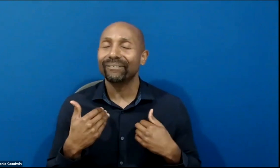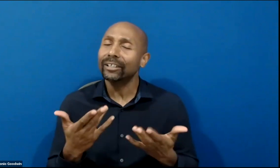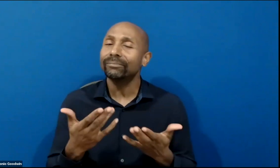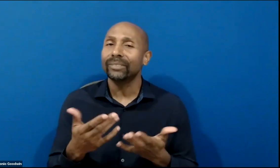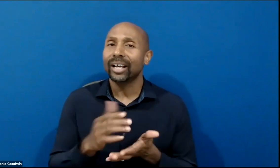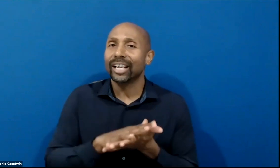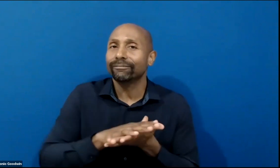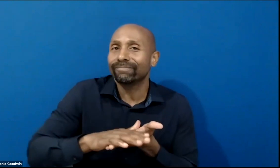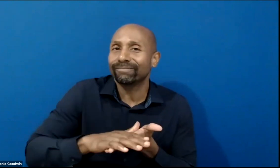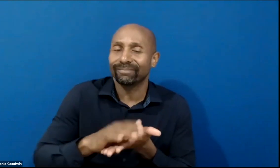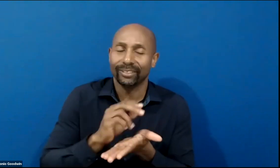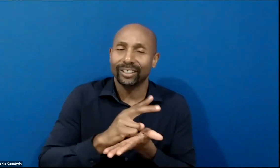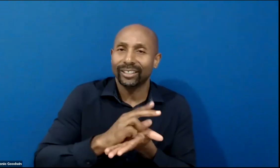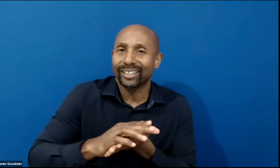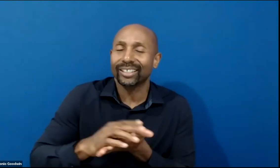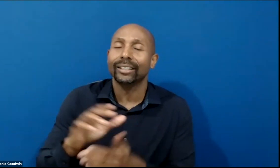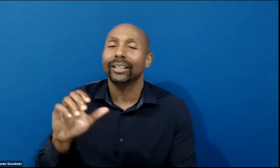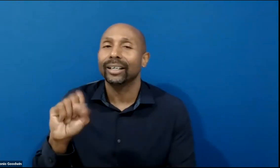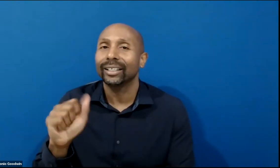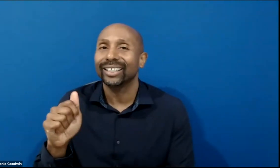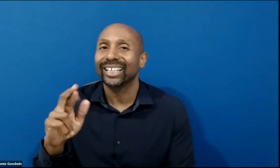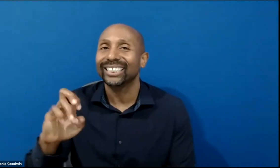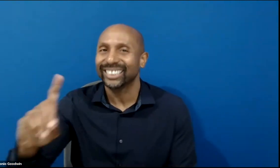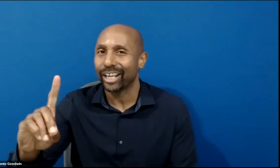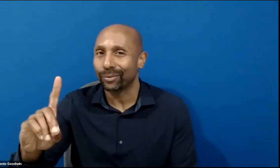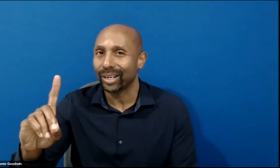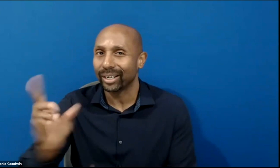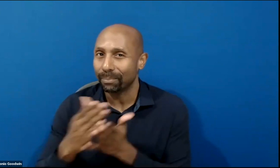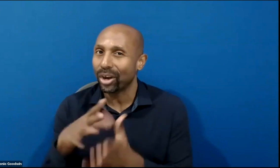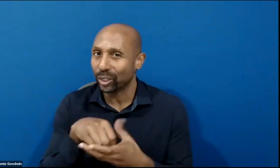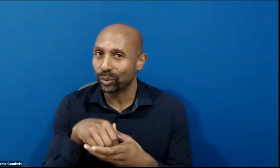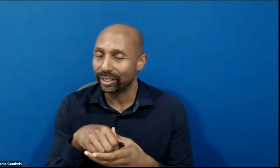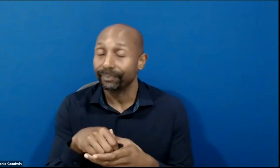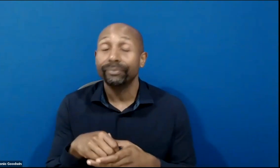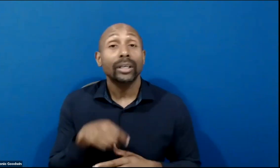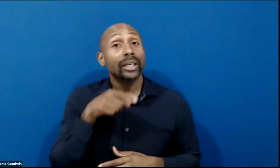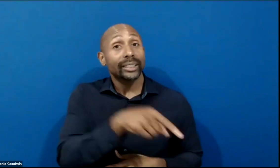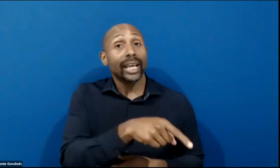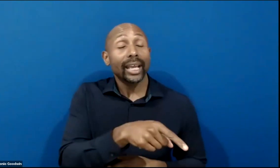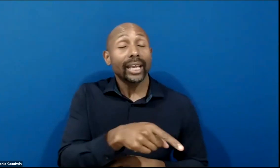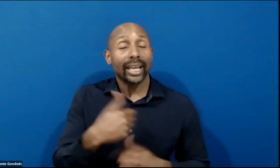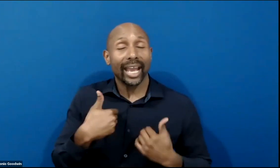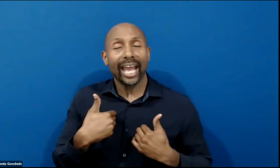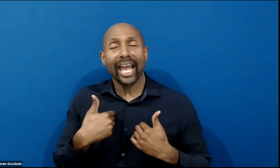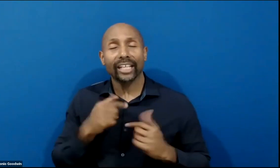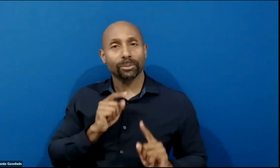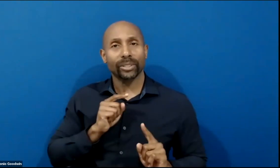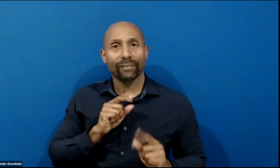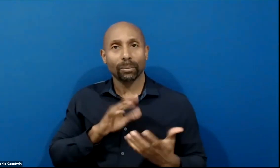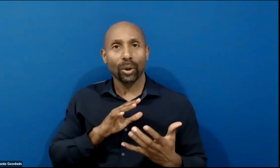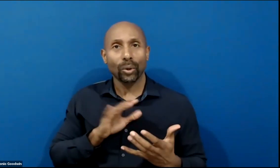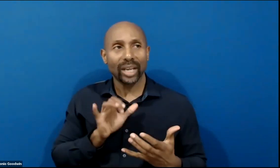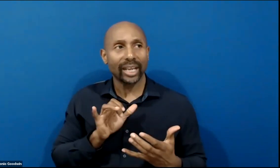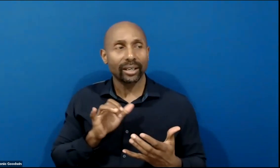you know, there was a way in which young people kind of stepped up to talk about their